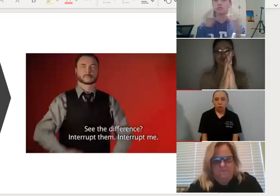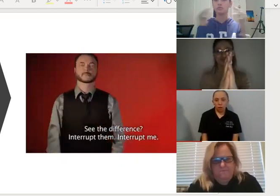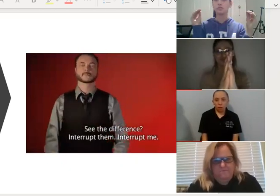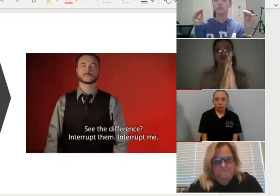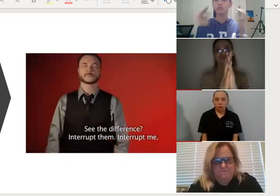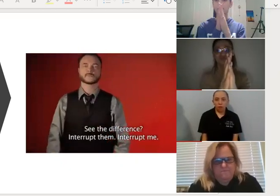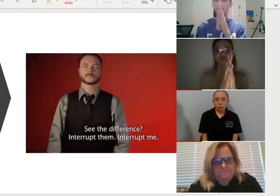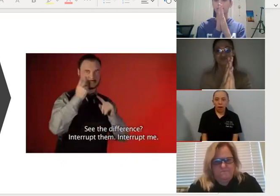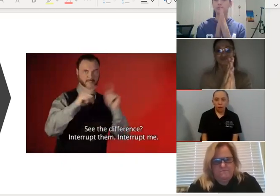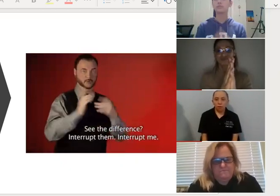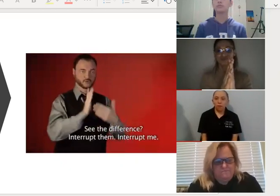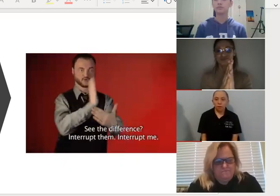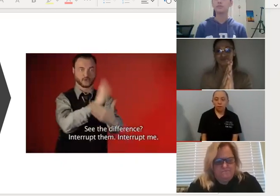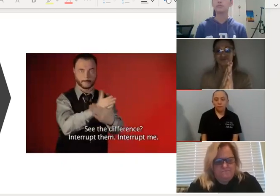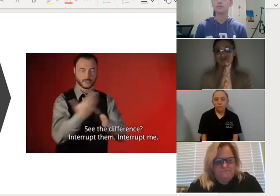together.